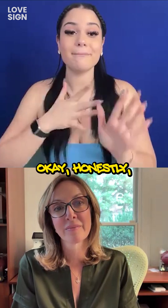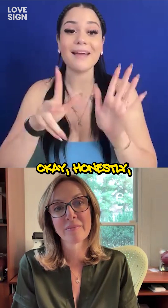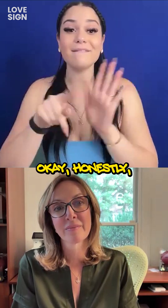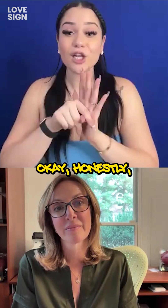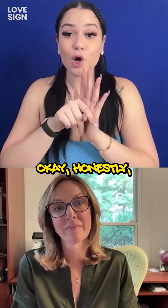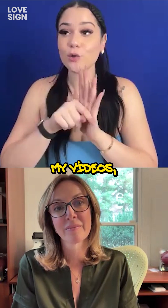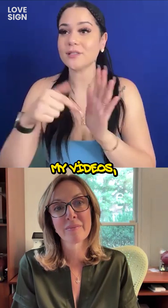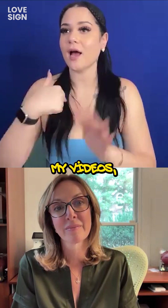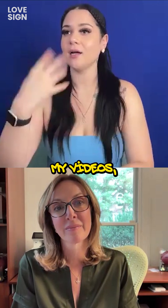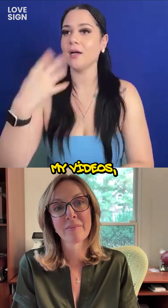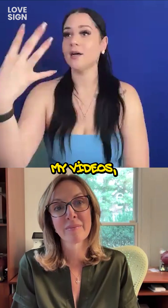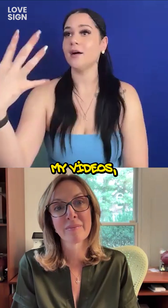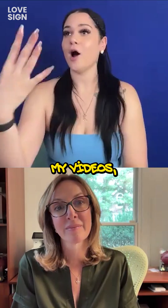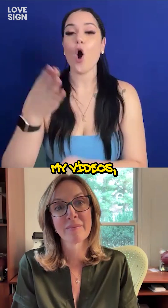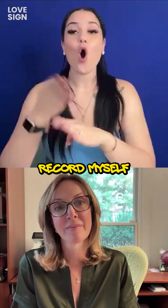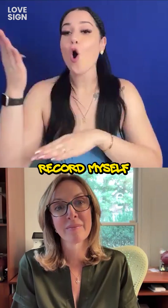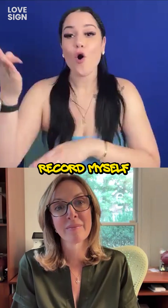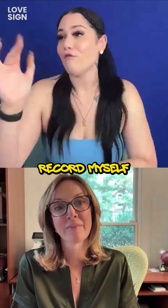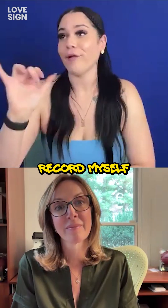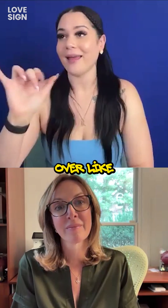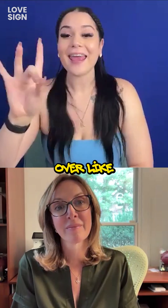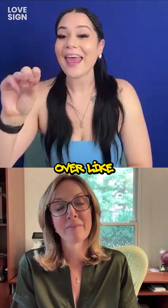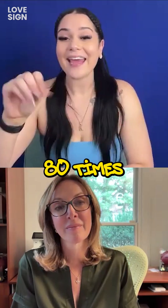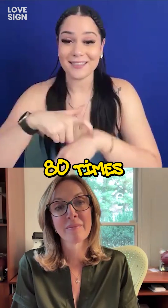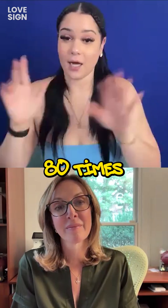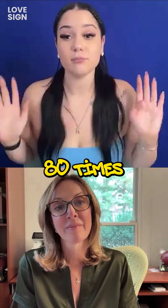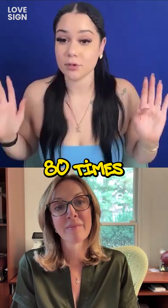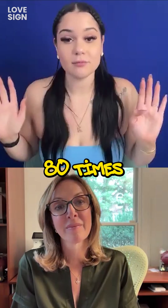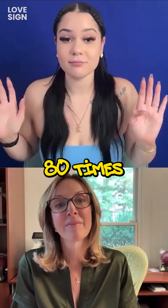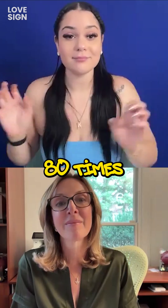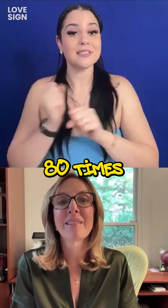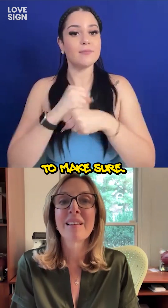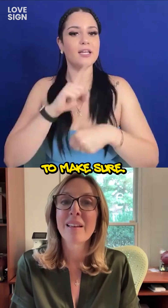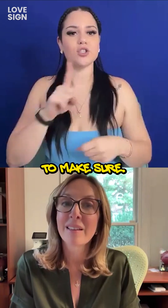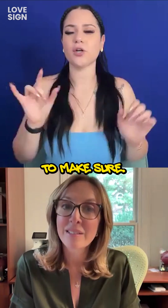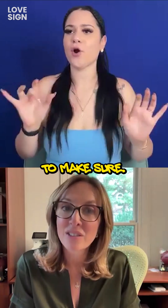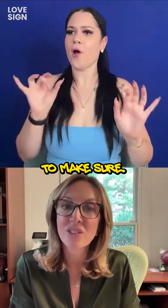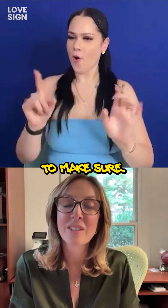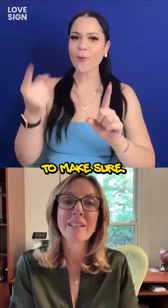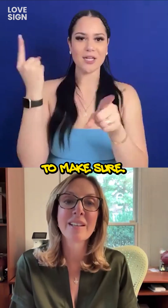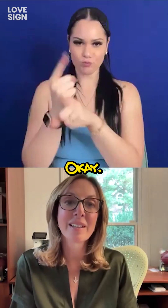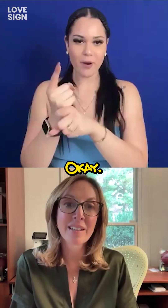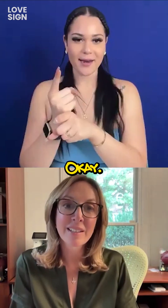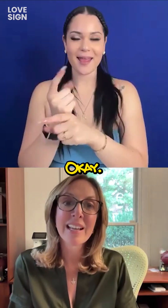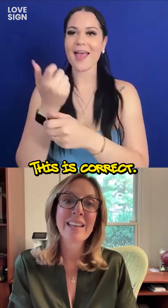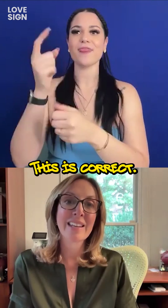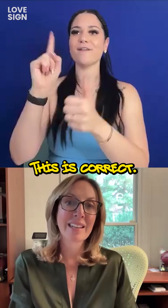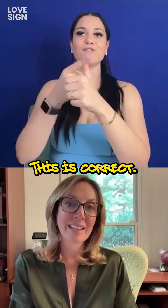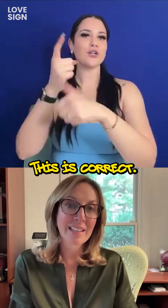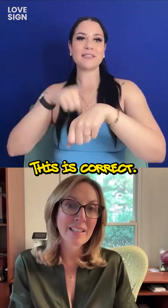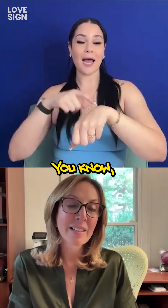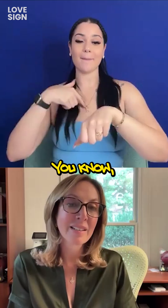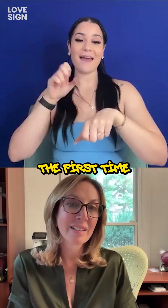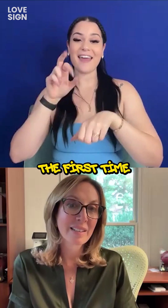more, honestly, my videos, I'll record myself over 80 times to make sure, okay, this